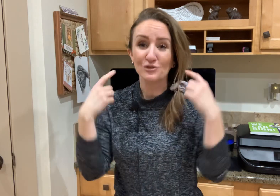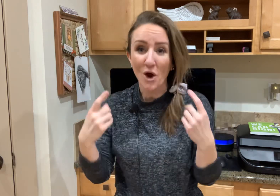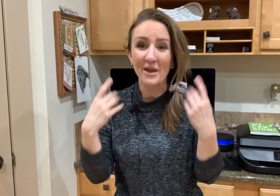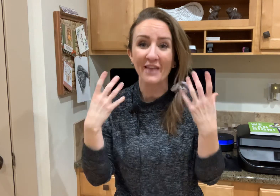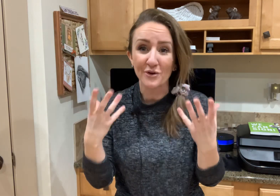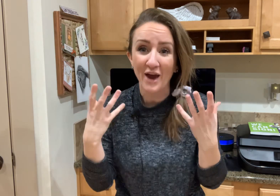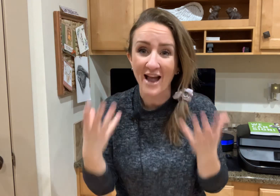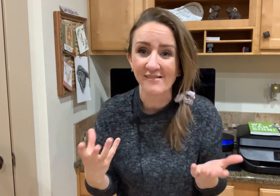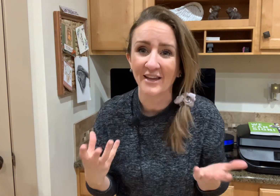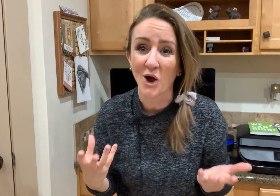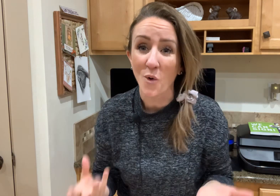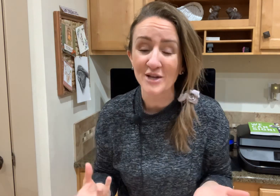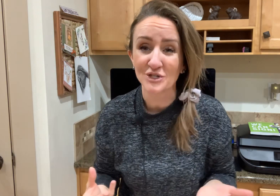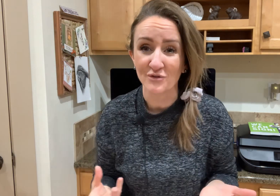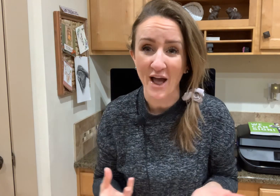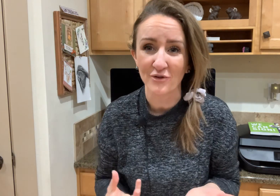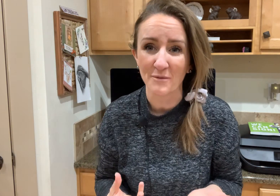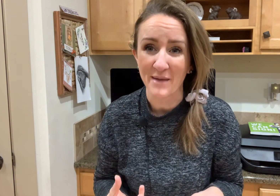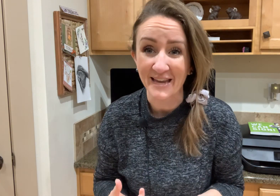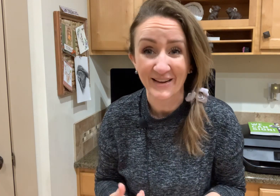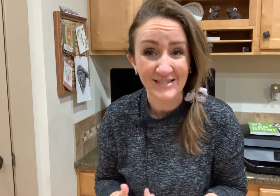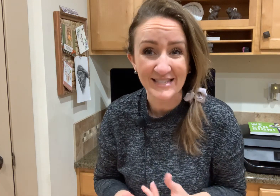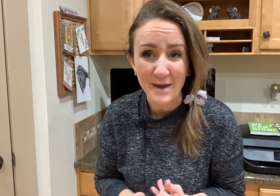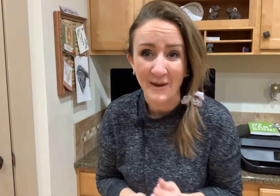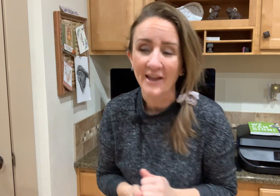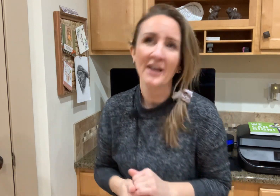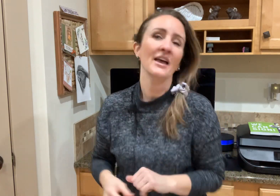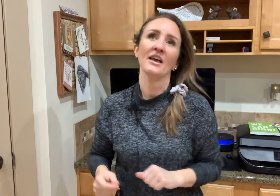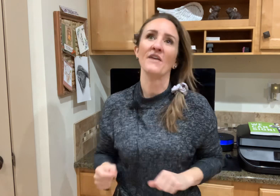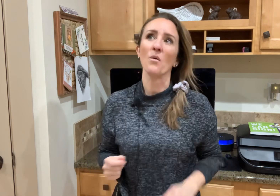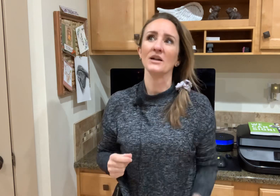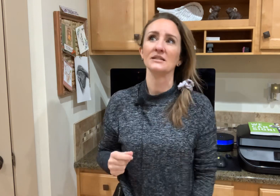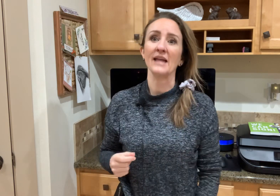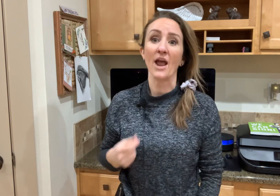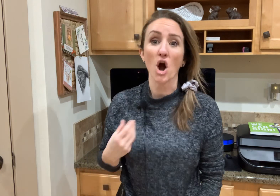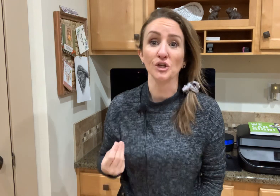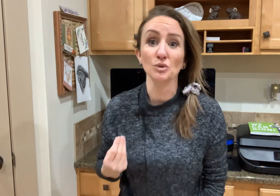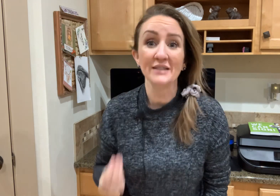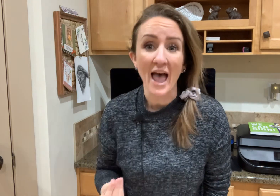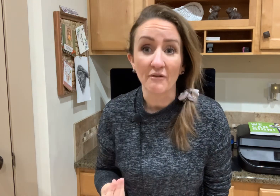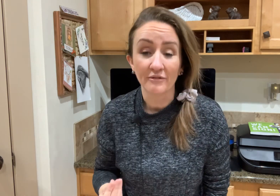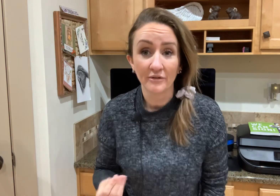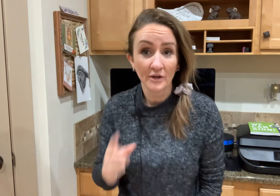showing that you're asking a question rather than making a statement. If I wanted to say, are you deaf?